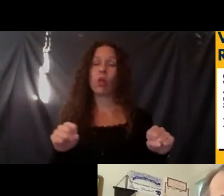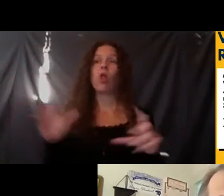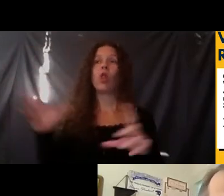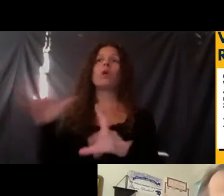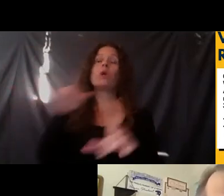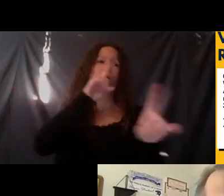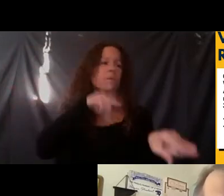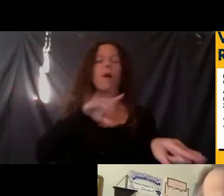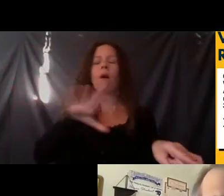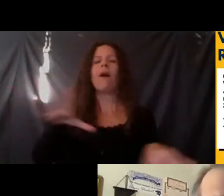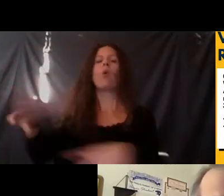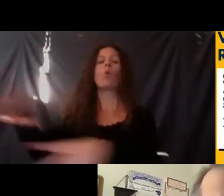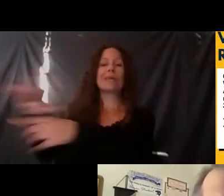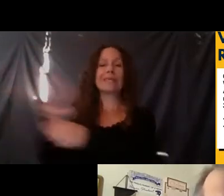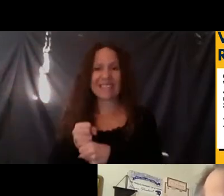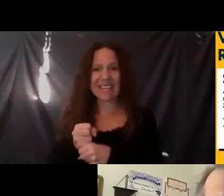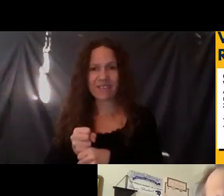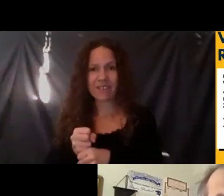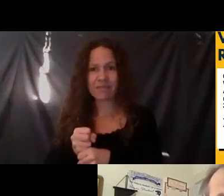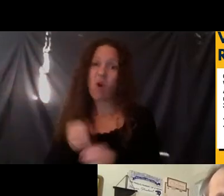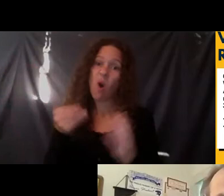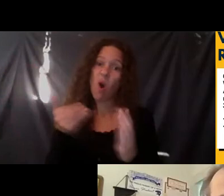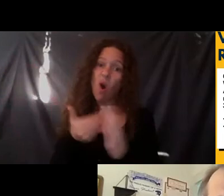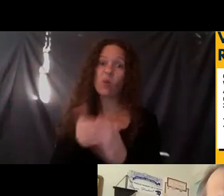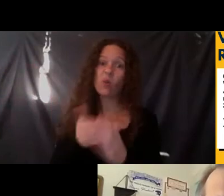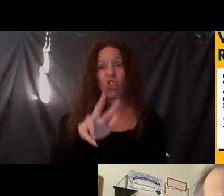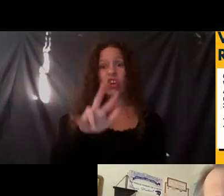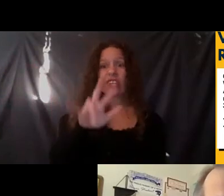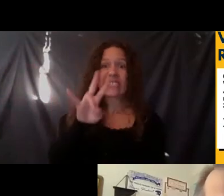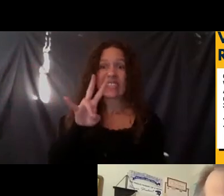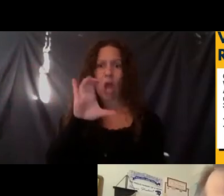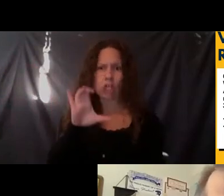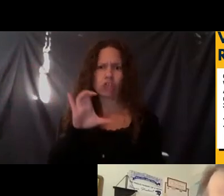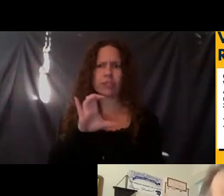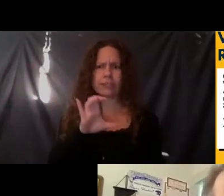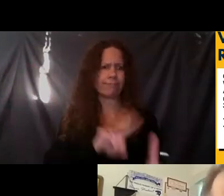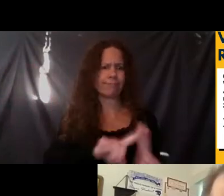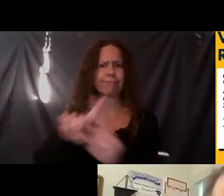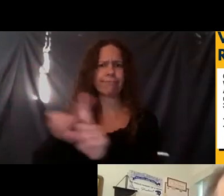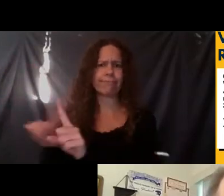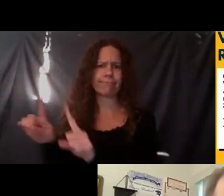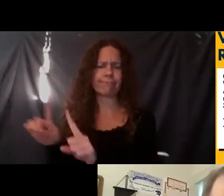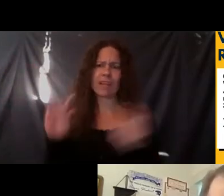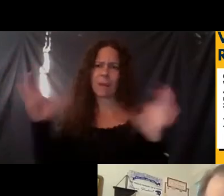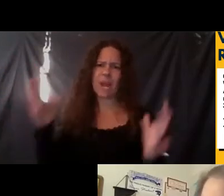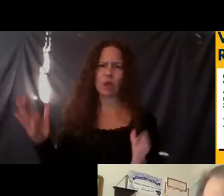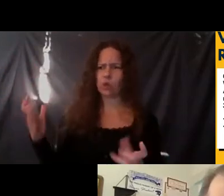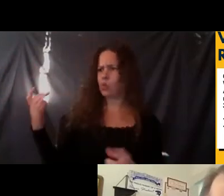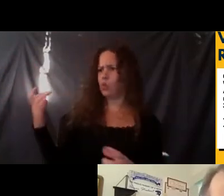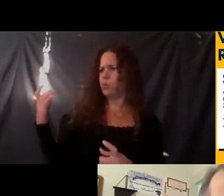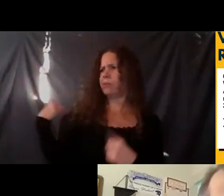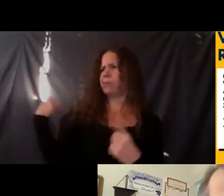received almost 3,700 different incidents, a huge increase over past years. About two-thirds